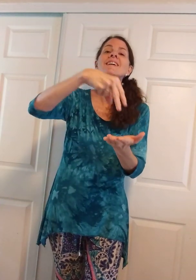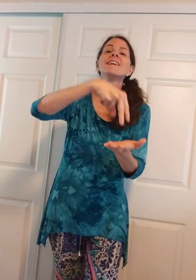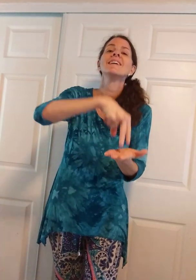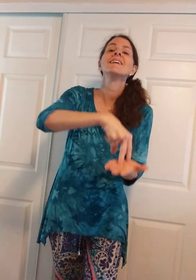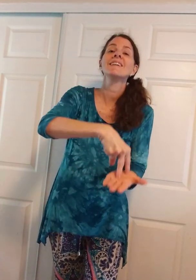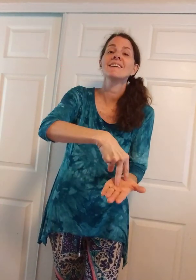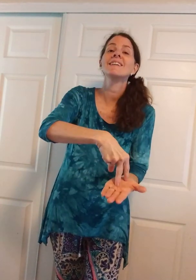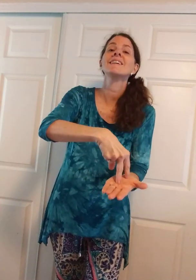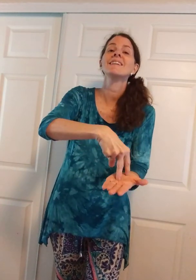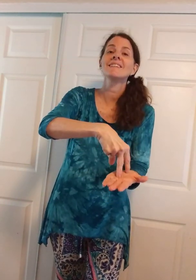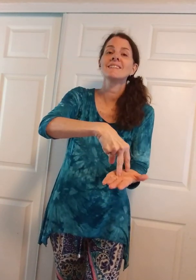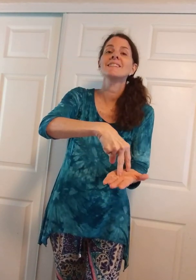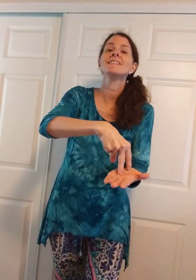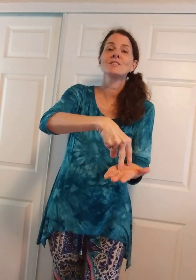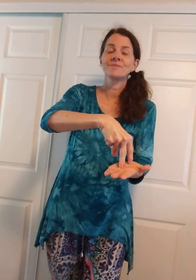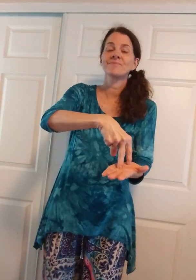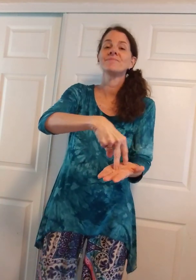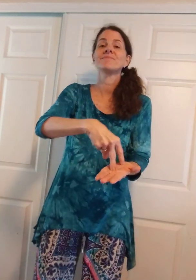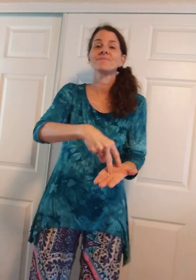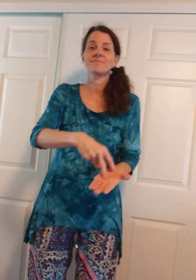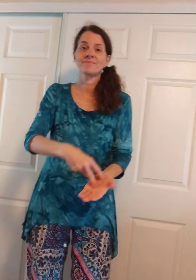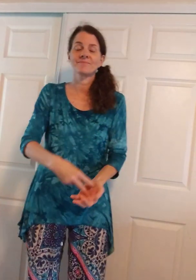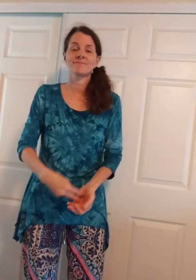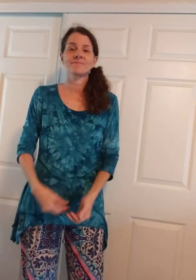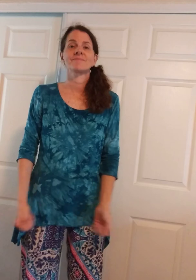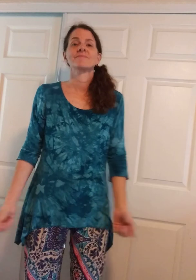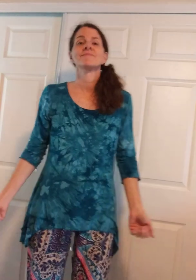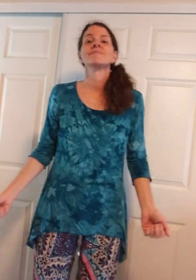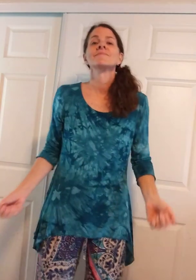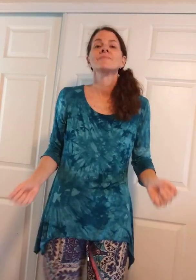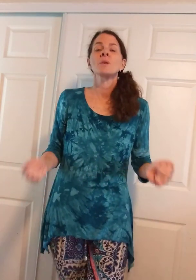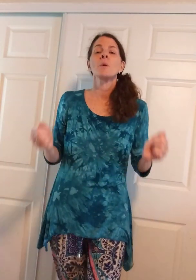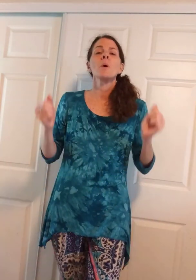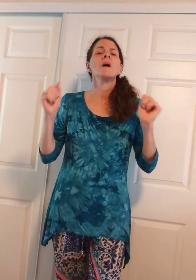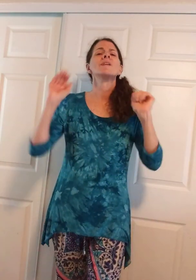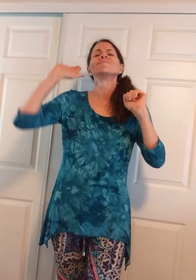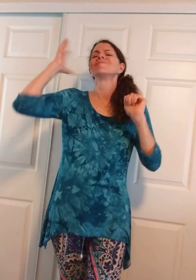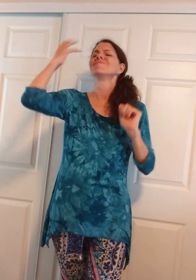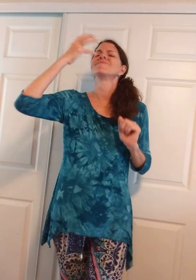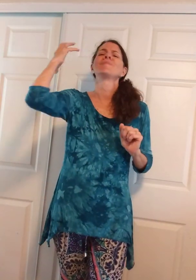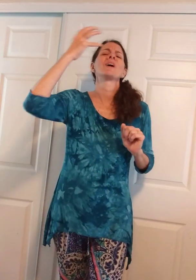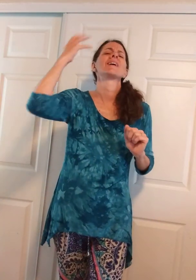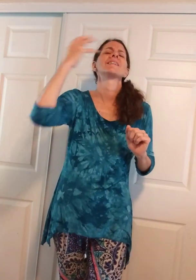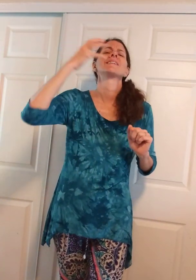are open